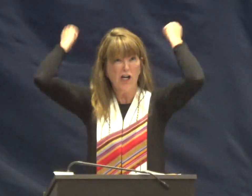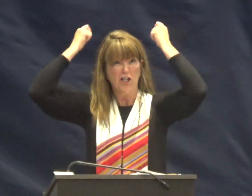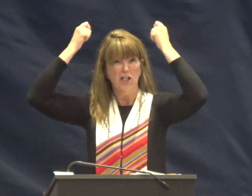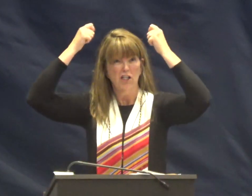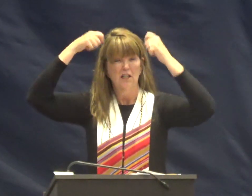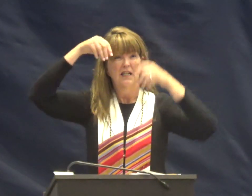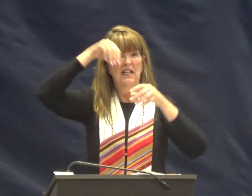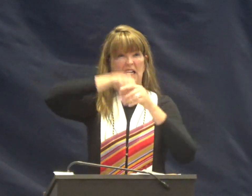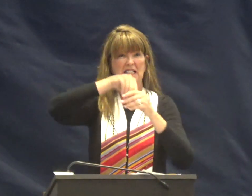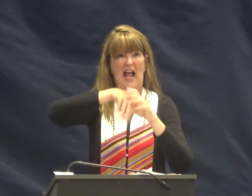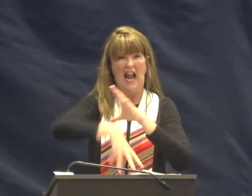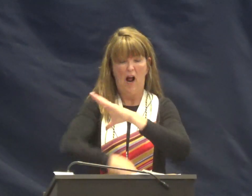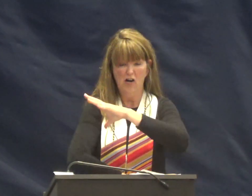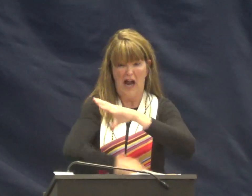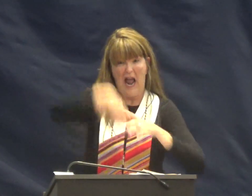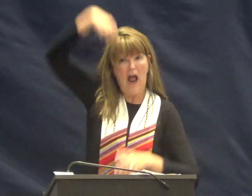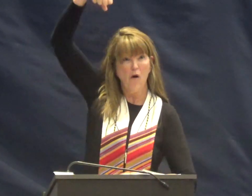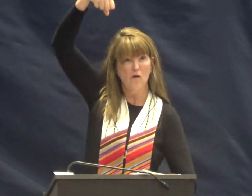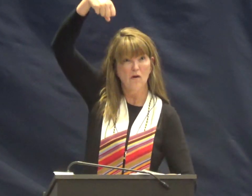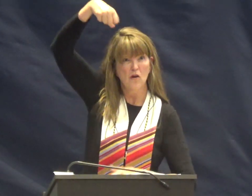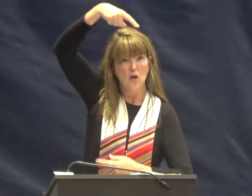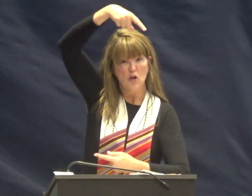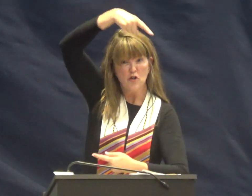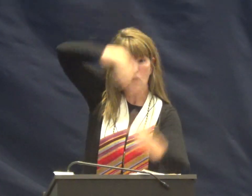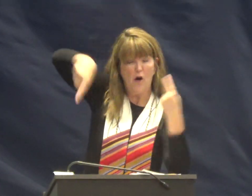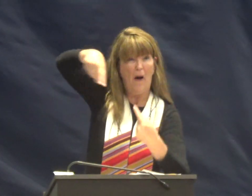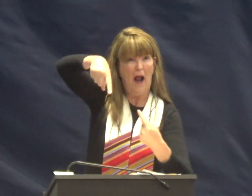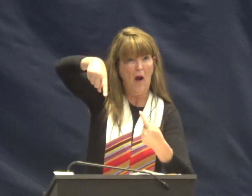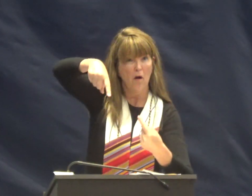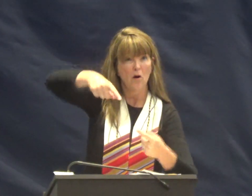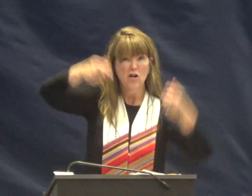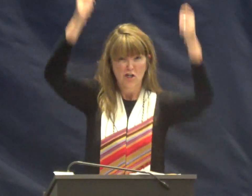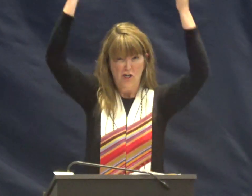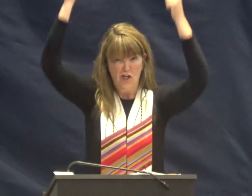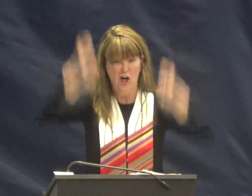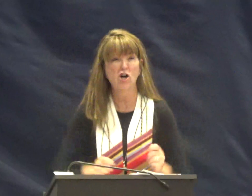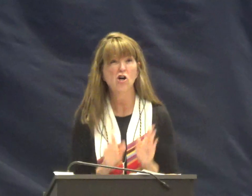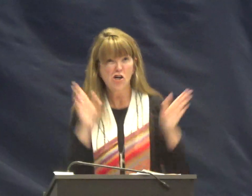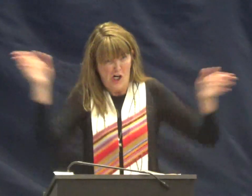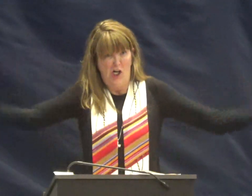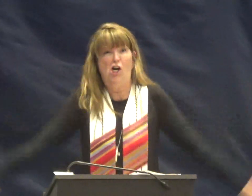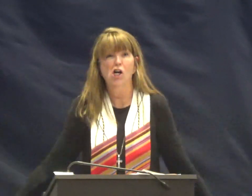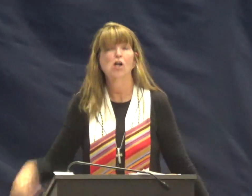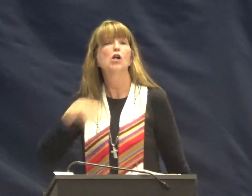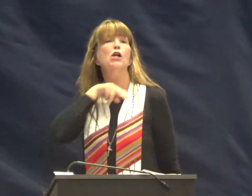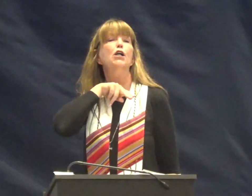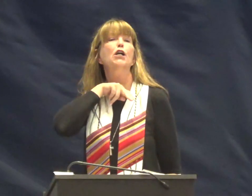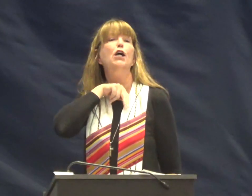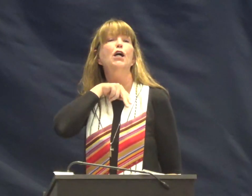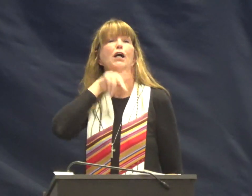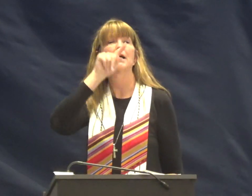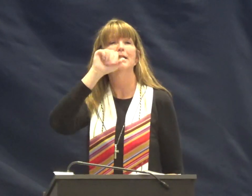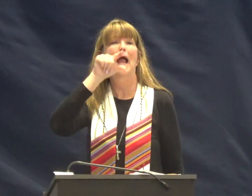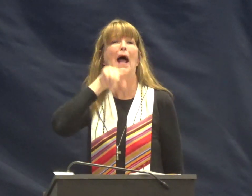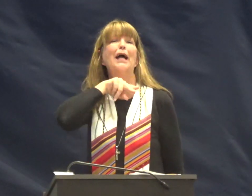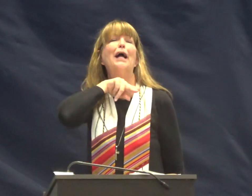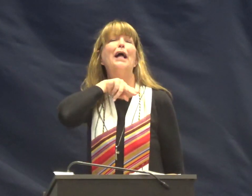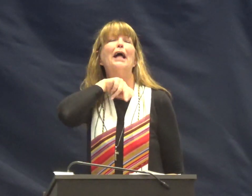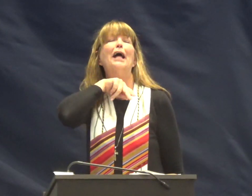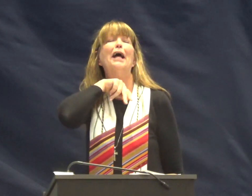the shirts off the boys, turned them inside out, turned it around their back, and then put them on. And the tag